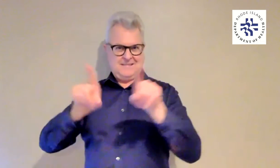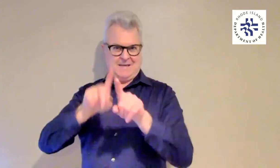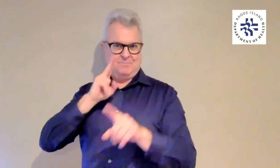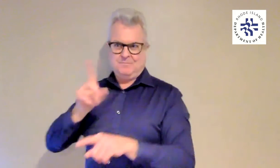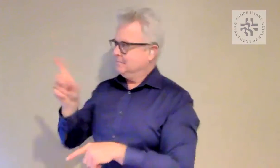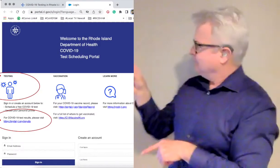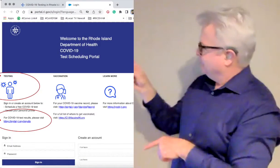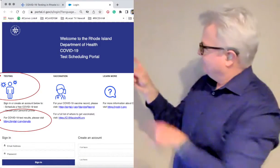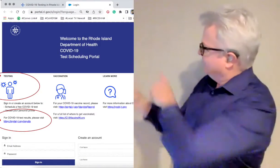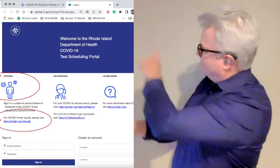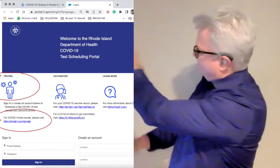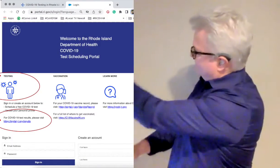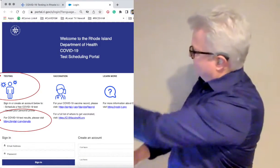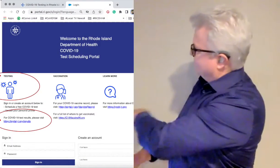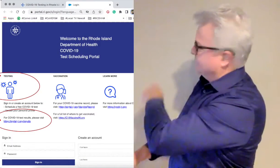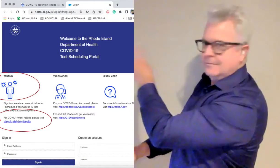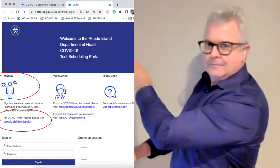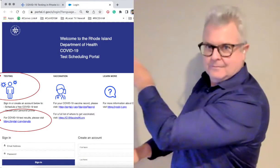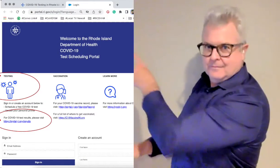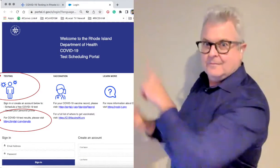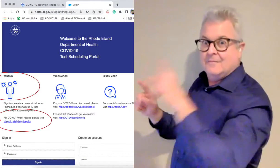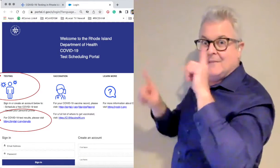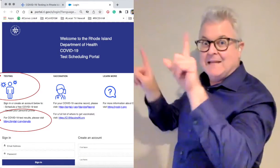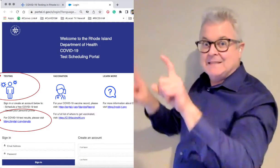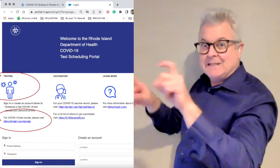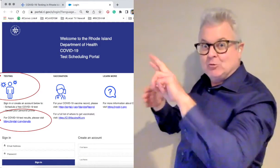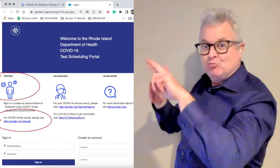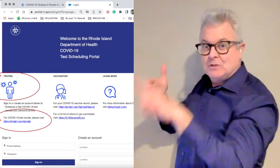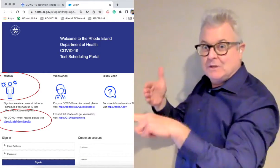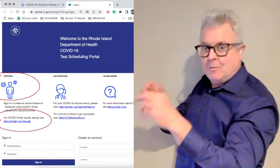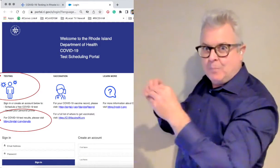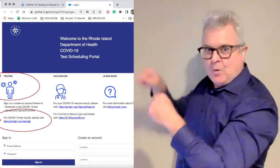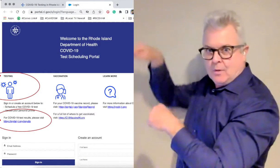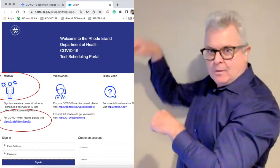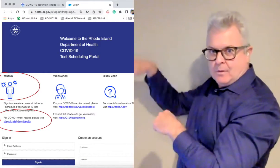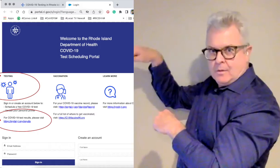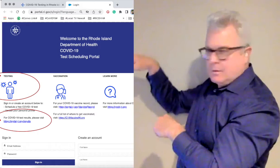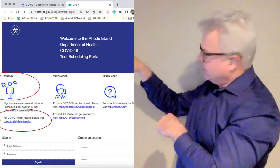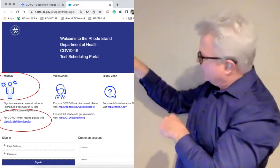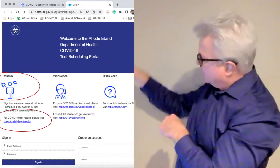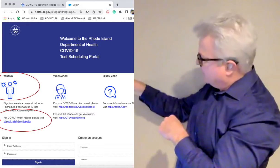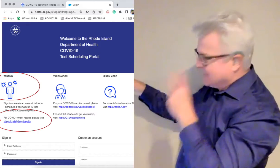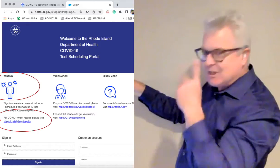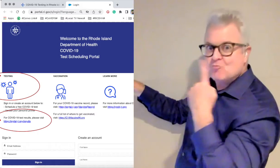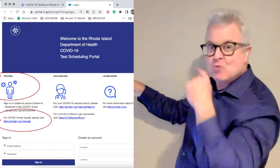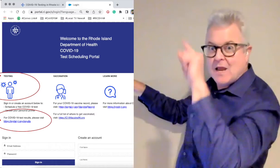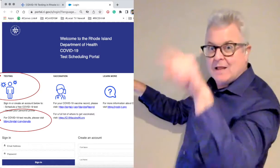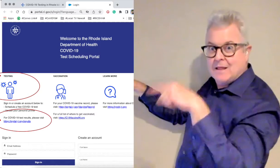portal.ri.gov, and your homepage will look like this, what's behind me. And then it says test results. So when you see the tab for